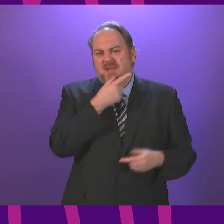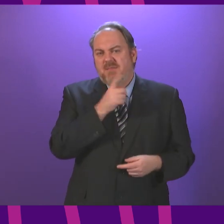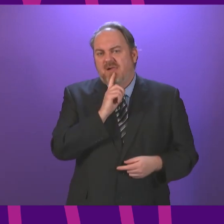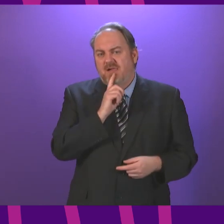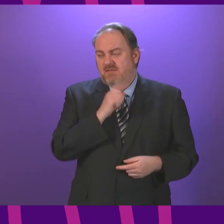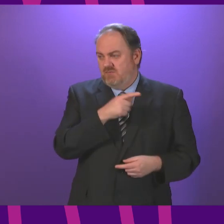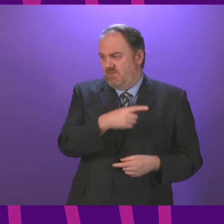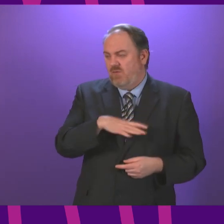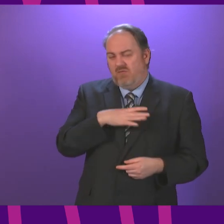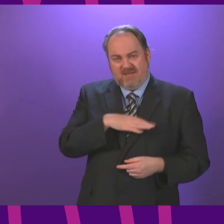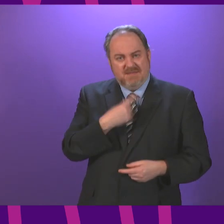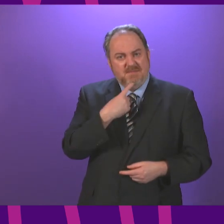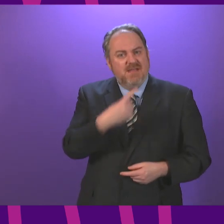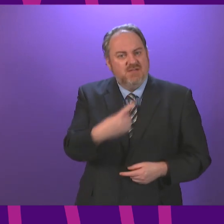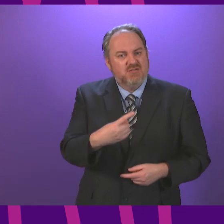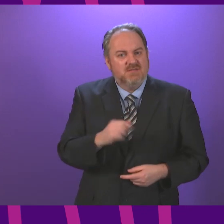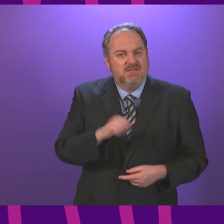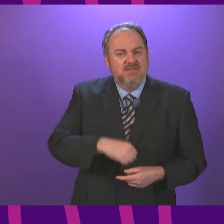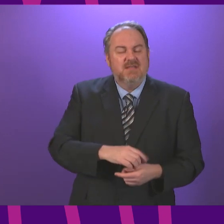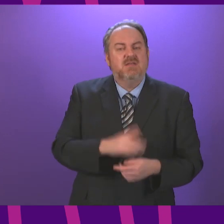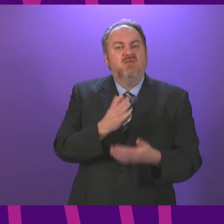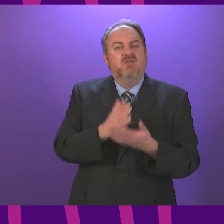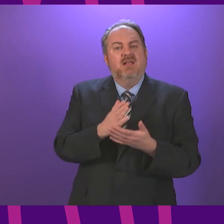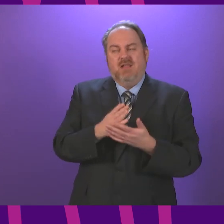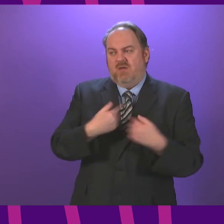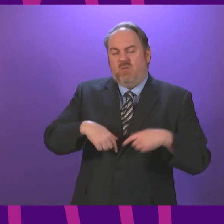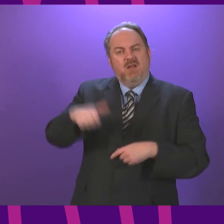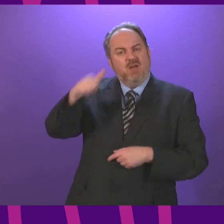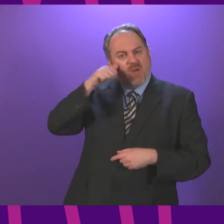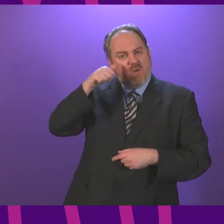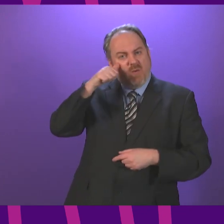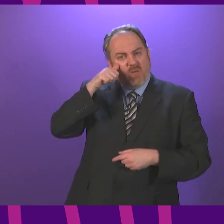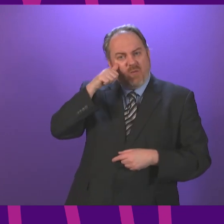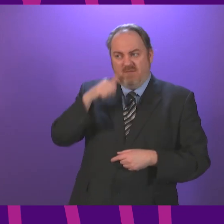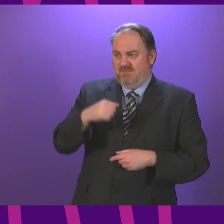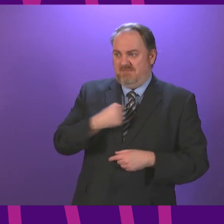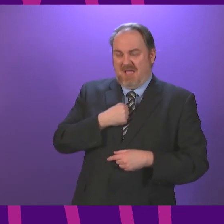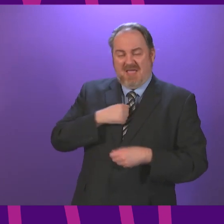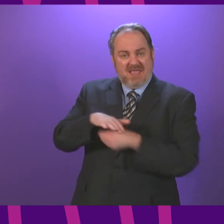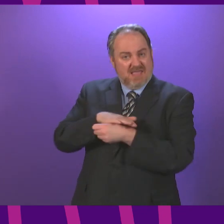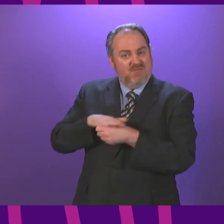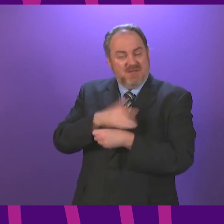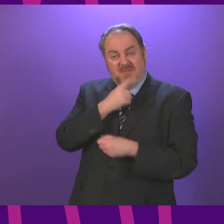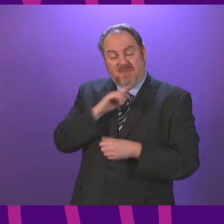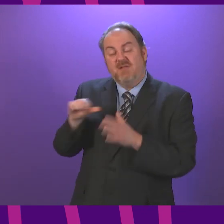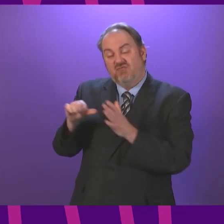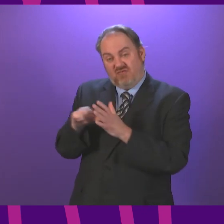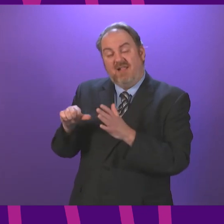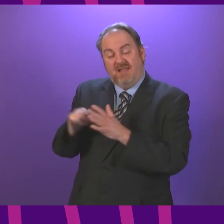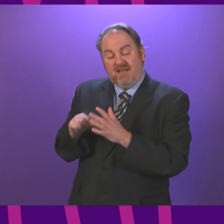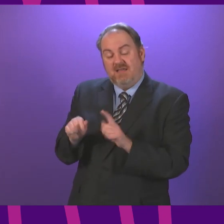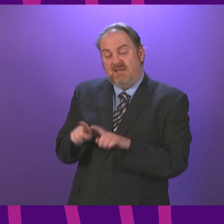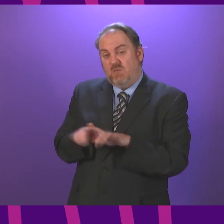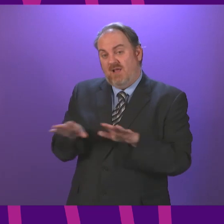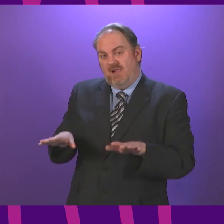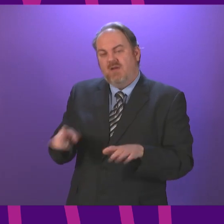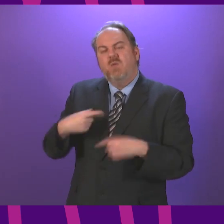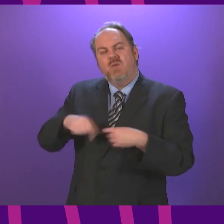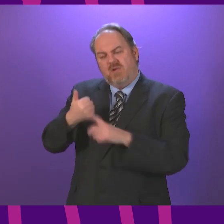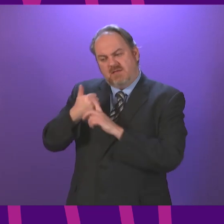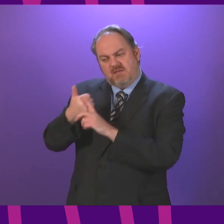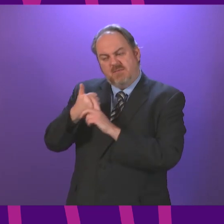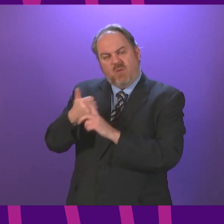that Alec Rowley mentions and I know, as we all will, the impact of that in my own constituency. So we will provide that support for as long as necessary. But